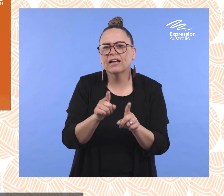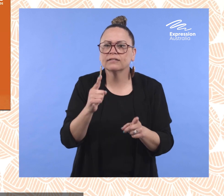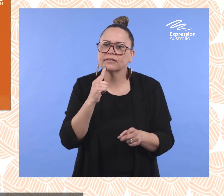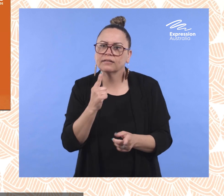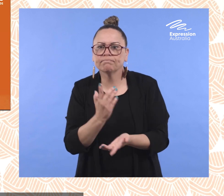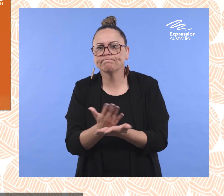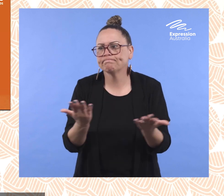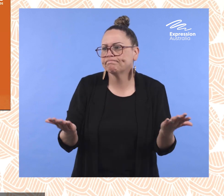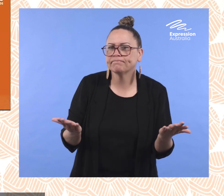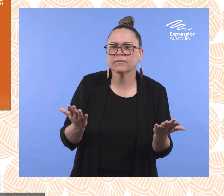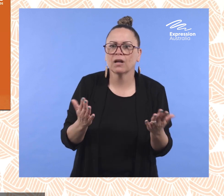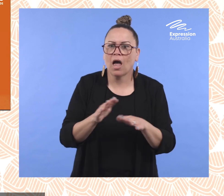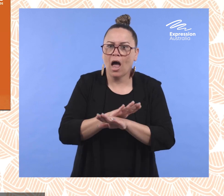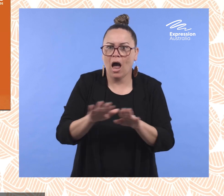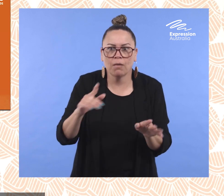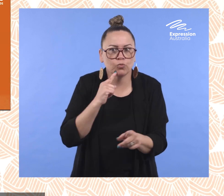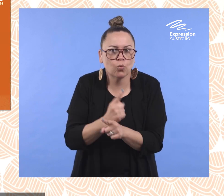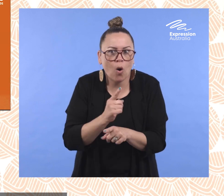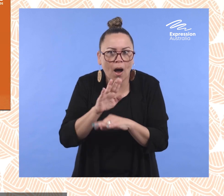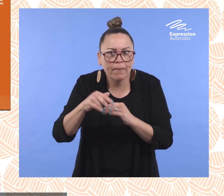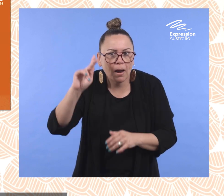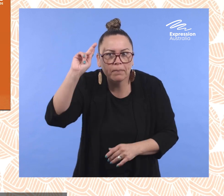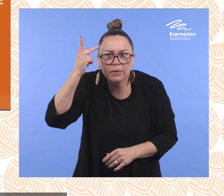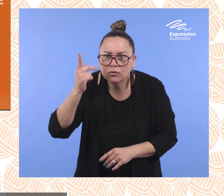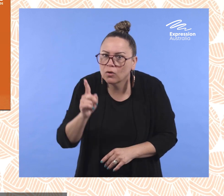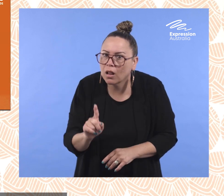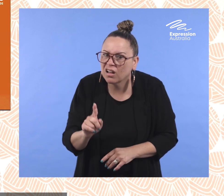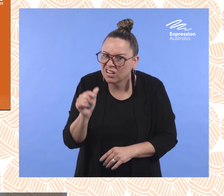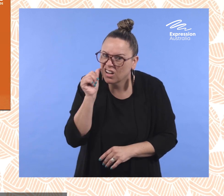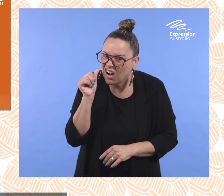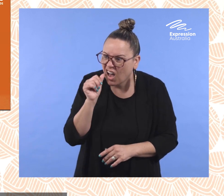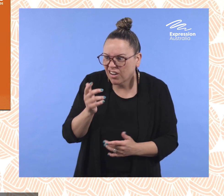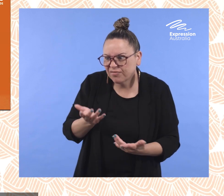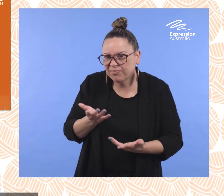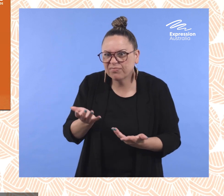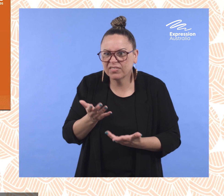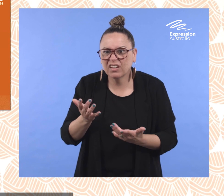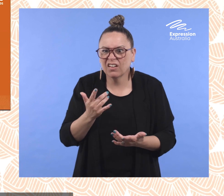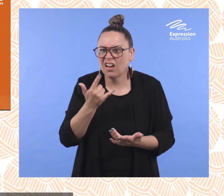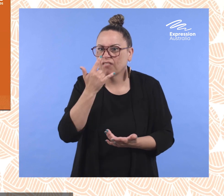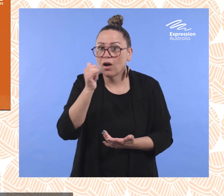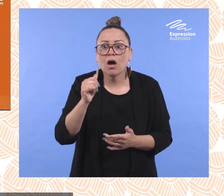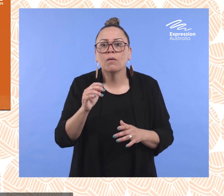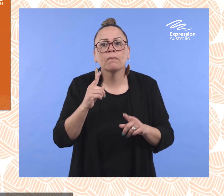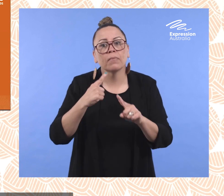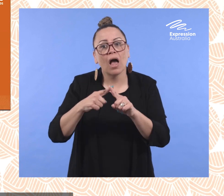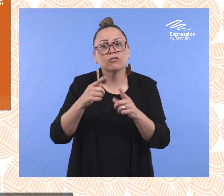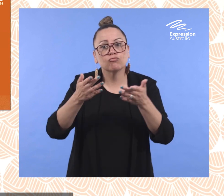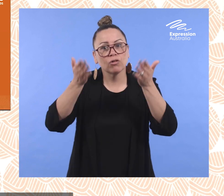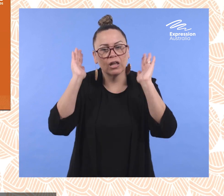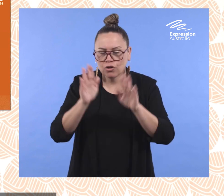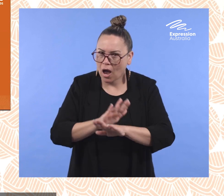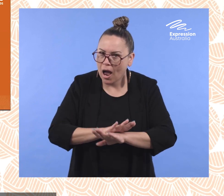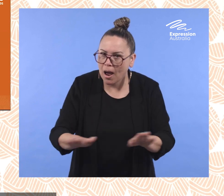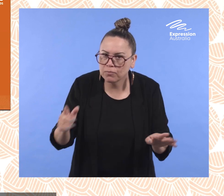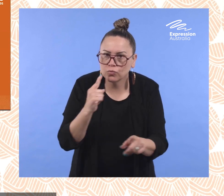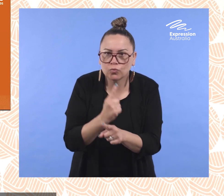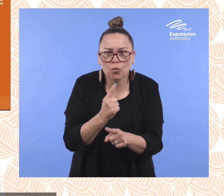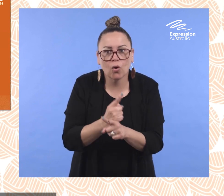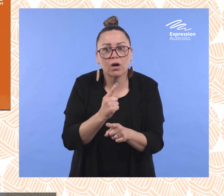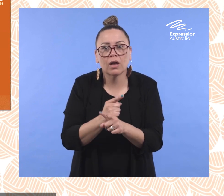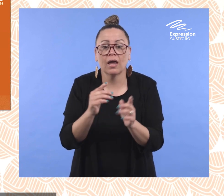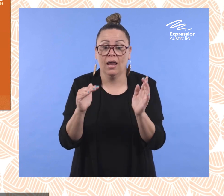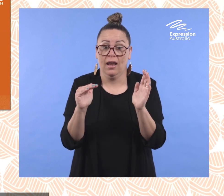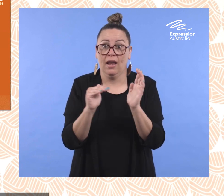the old adage, not to talk about politics is one of the things. And unfortunately, politics and religion, this has become